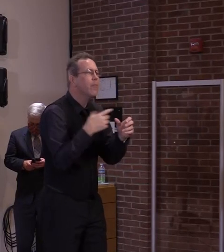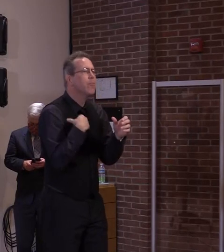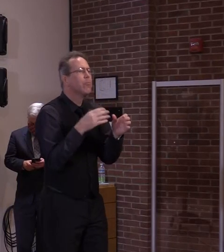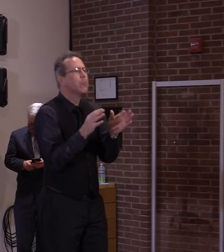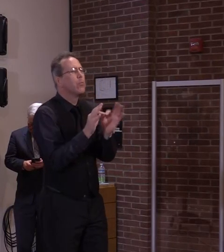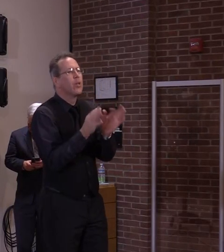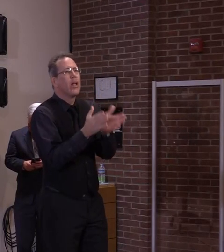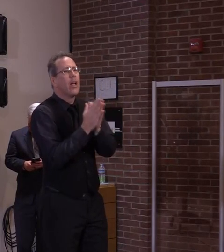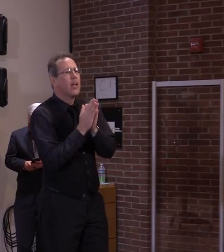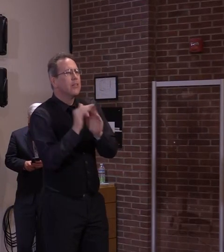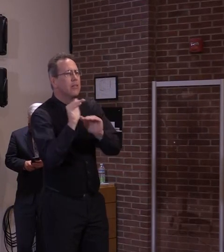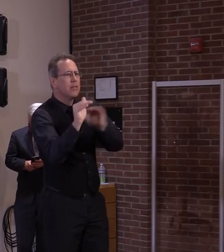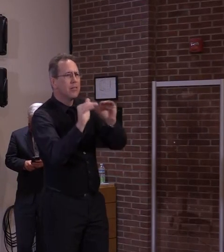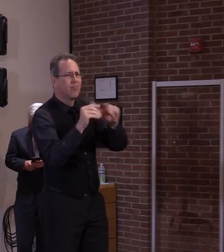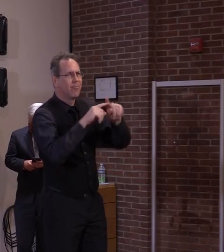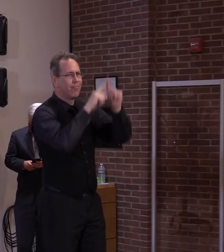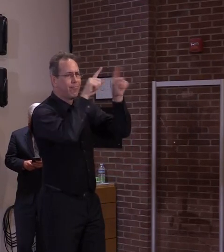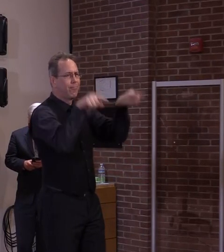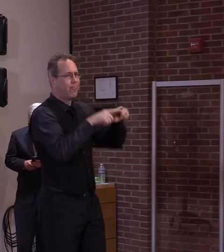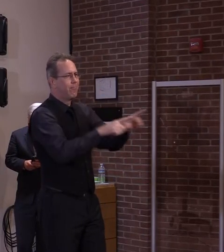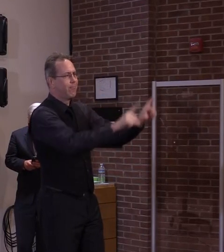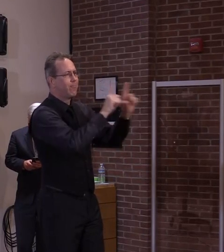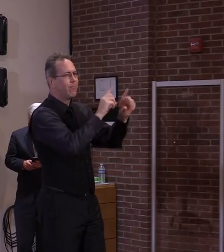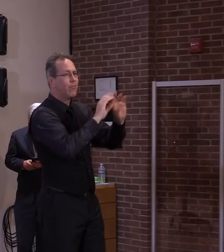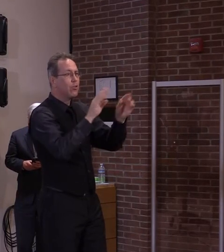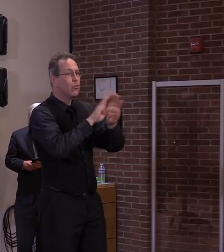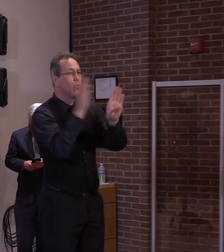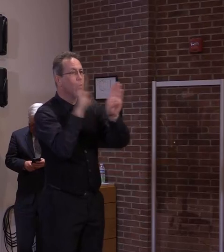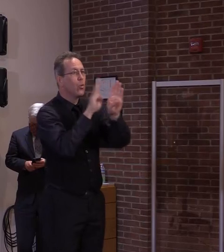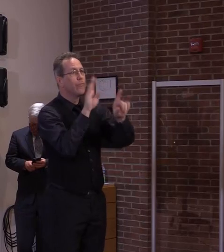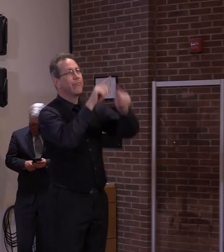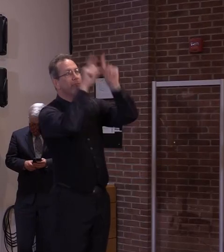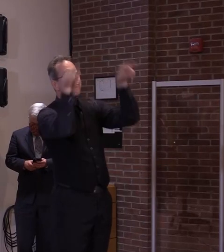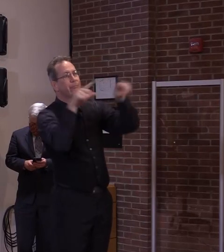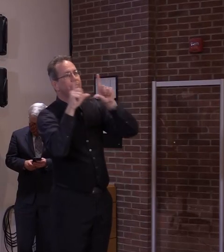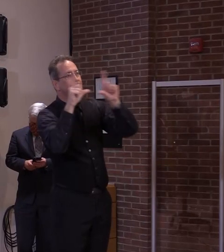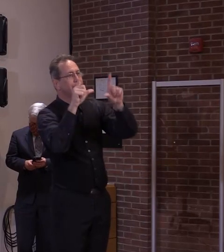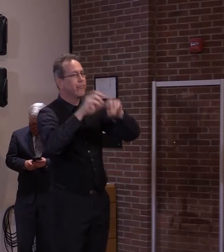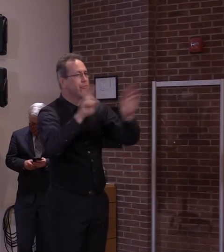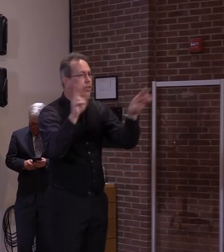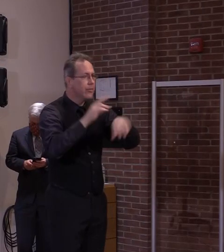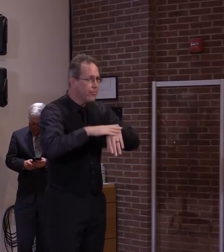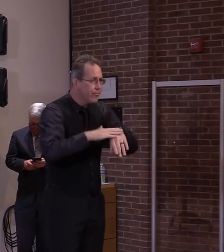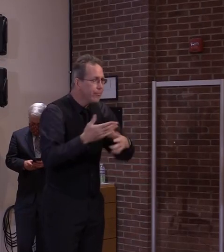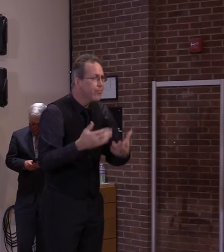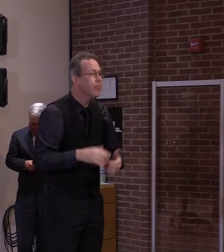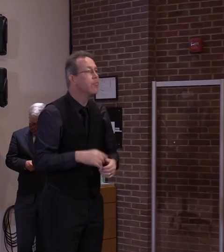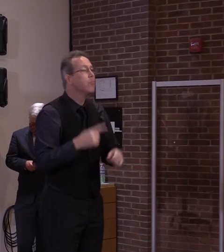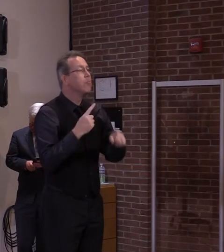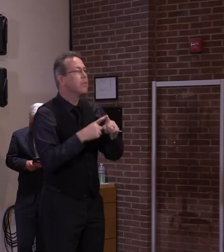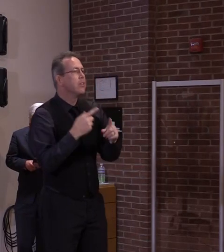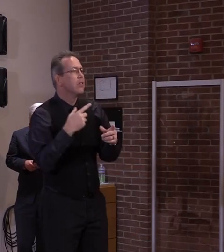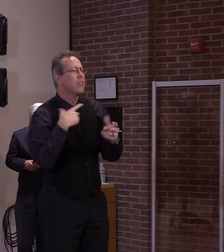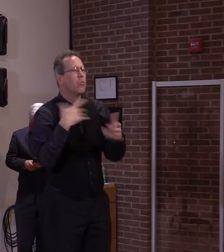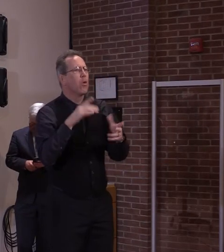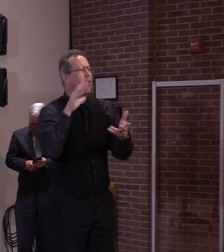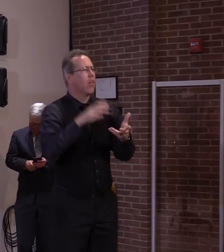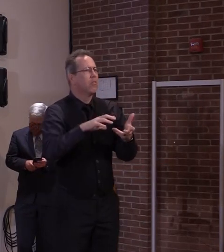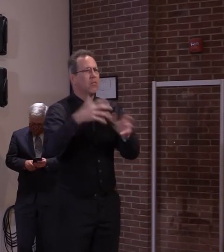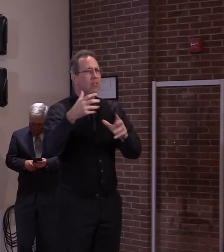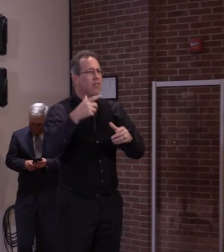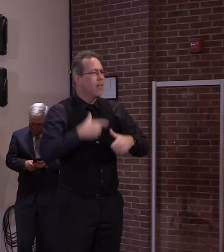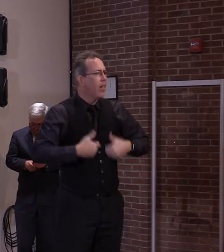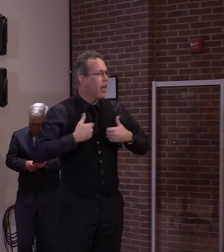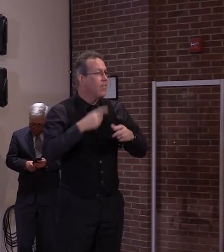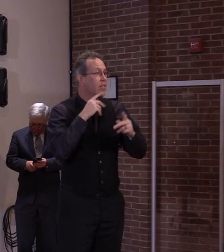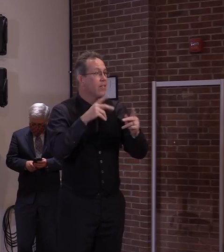vaccines, but also as people realize that the disruption that's reduced, significantly reduced by being fully vaccinated,